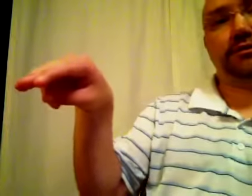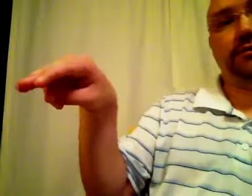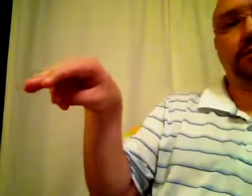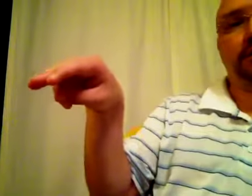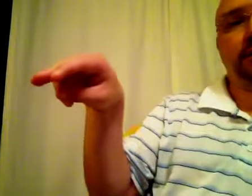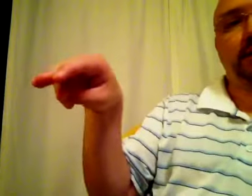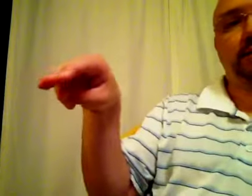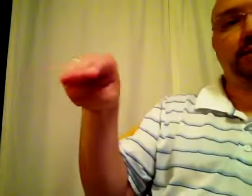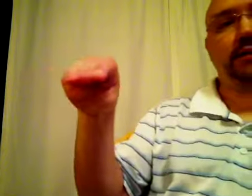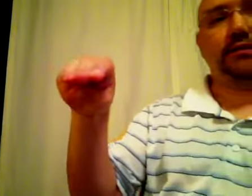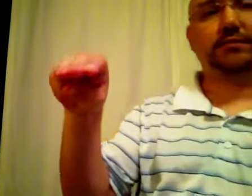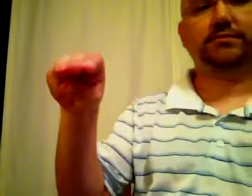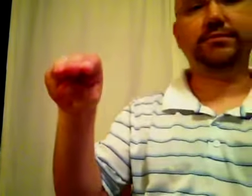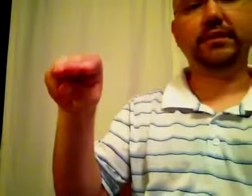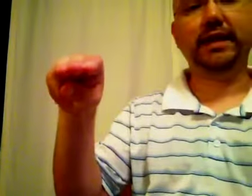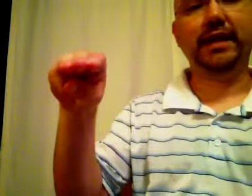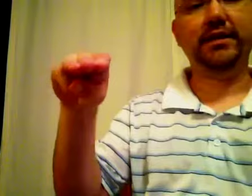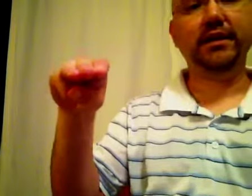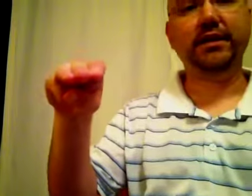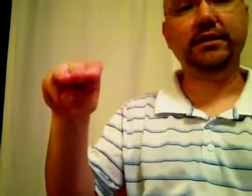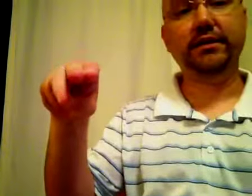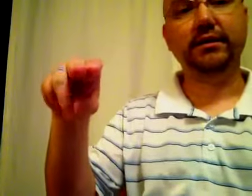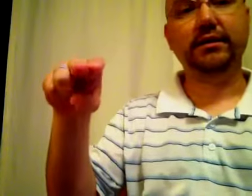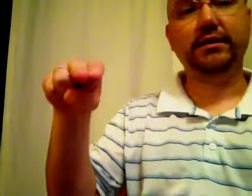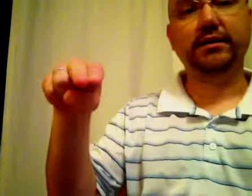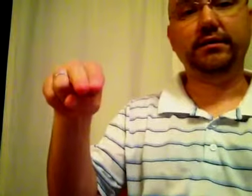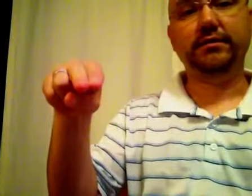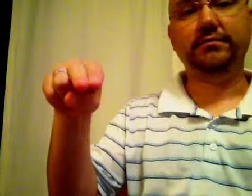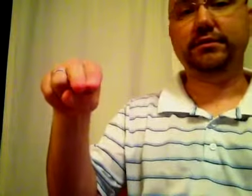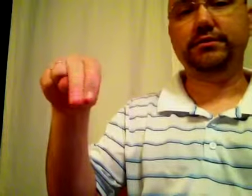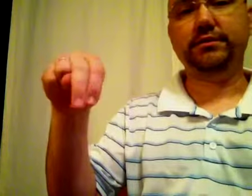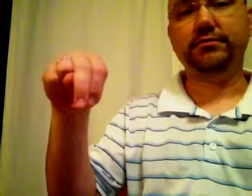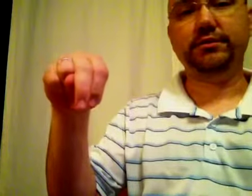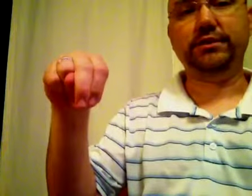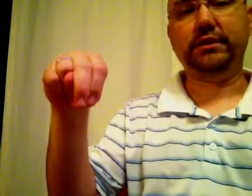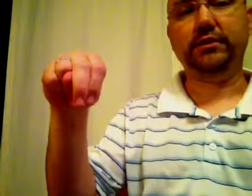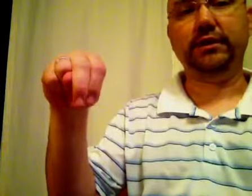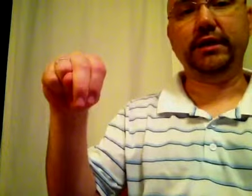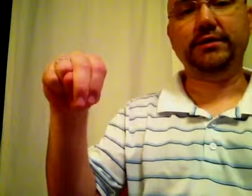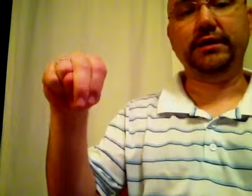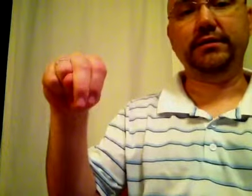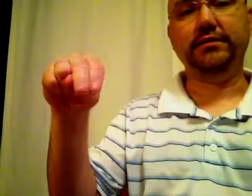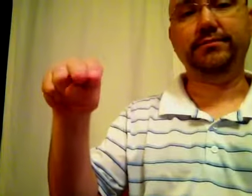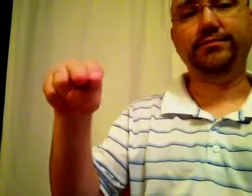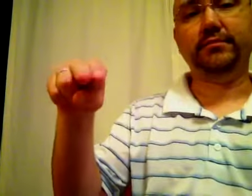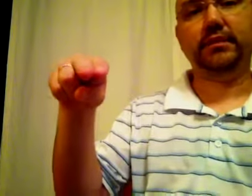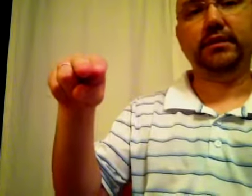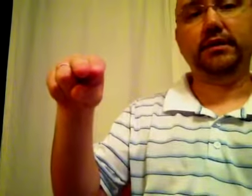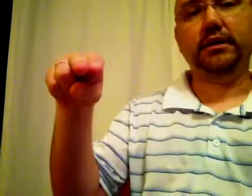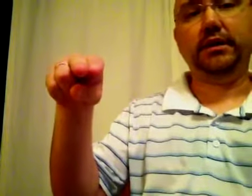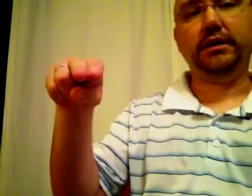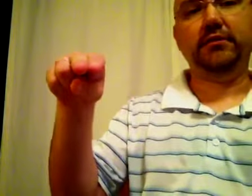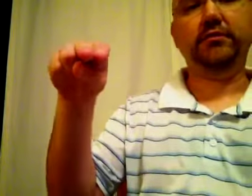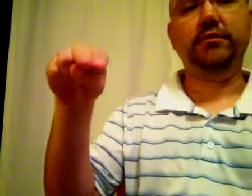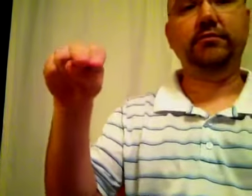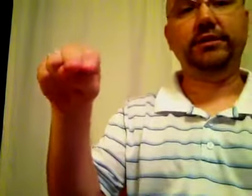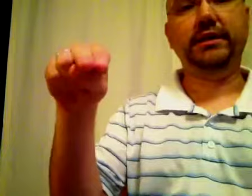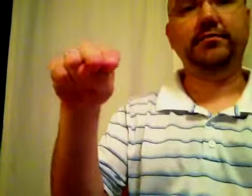to the side. Looks like this. N is 2, just like a lowercase n. And again, we tend to